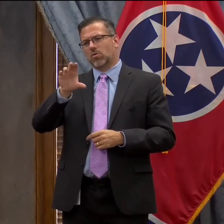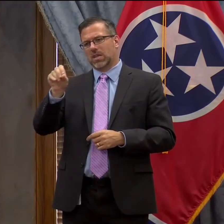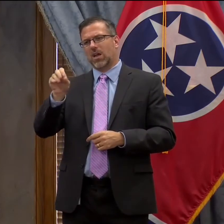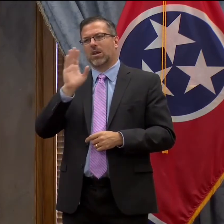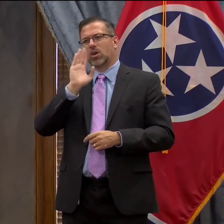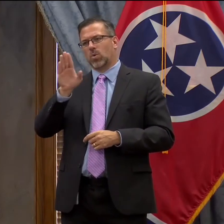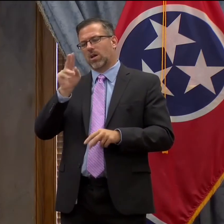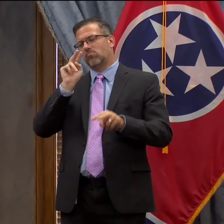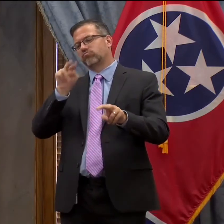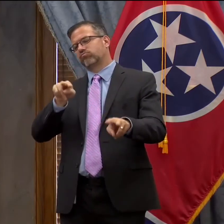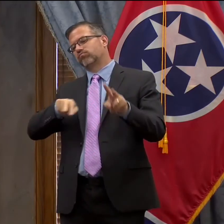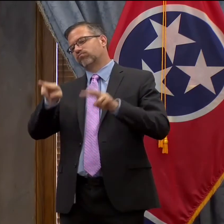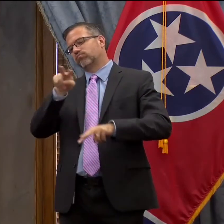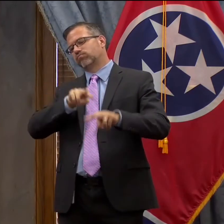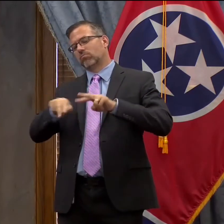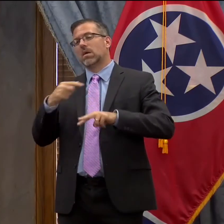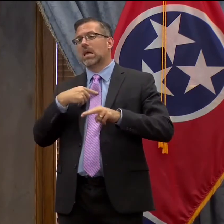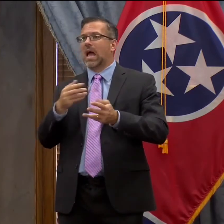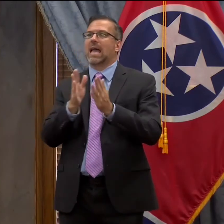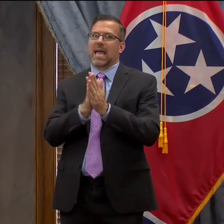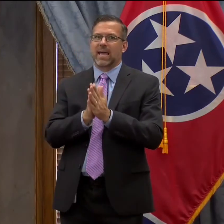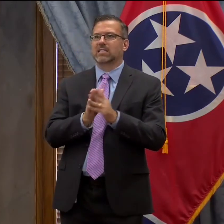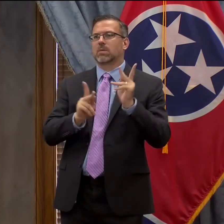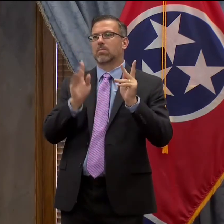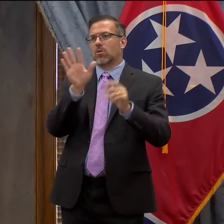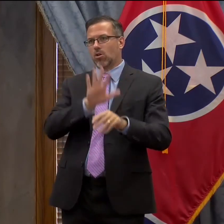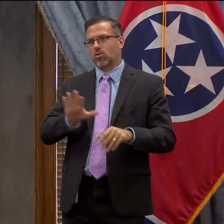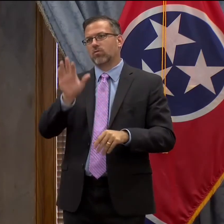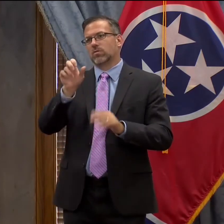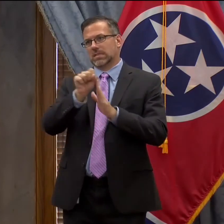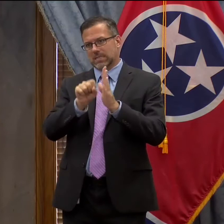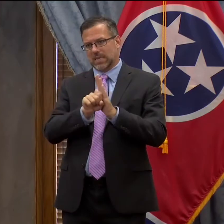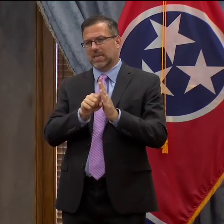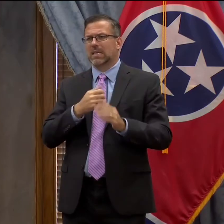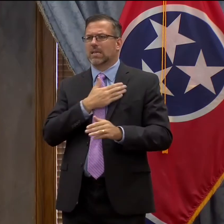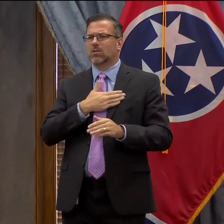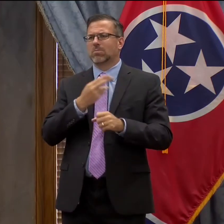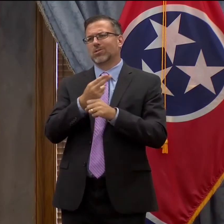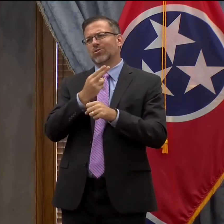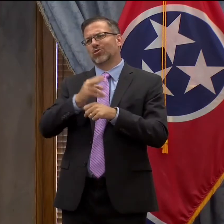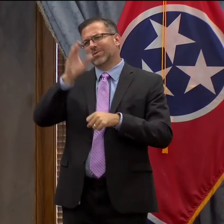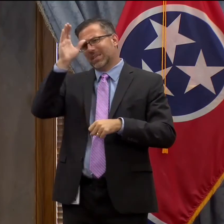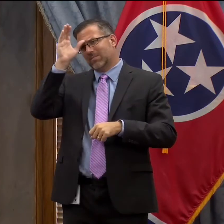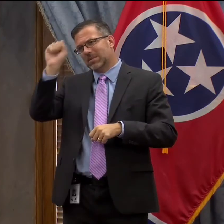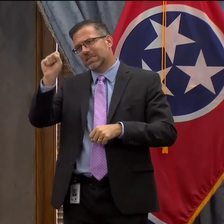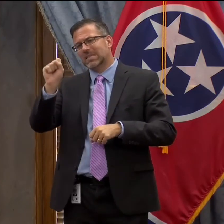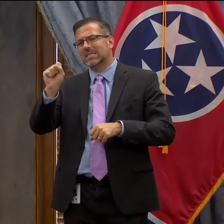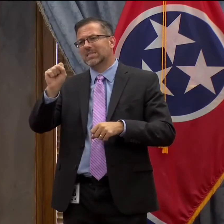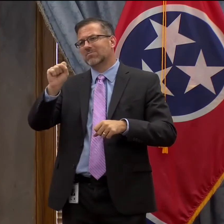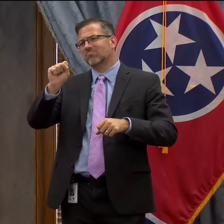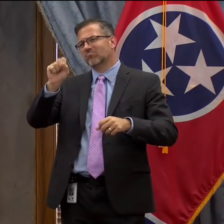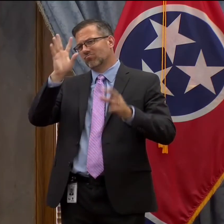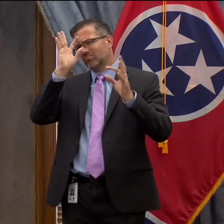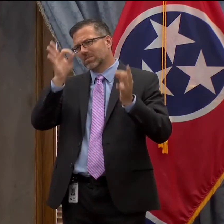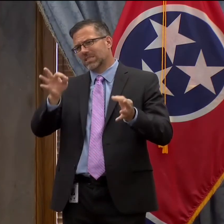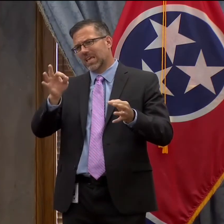just implore Tennesseans all across the state to use common sense, to make decisions of their own, but